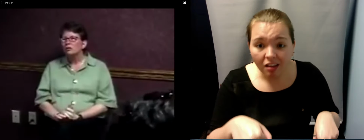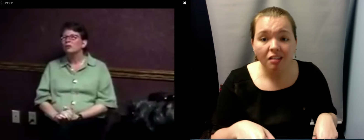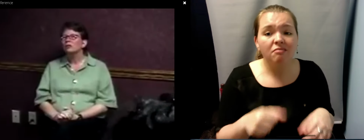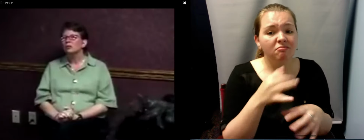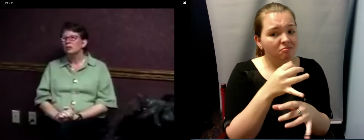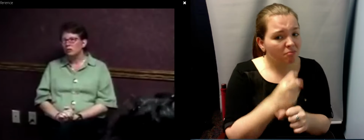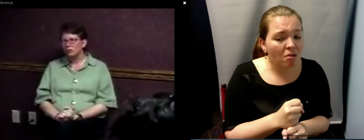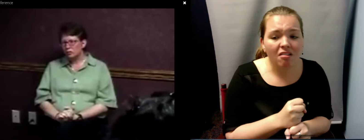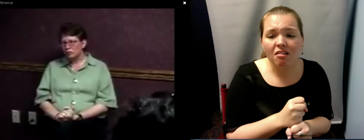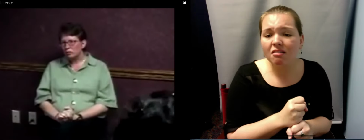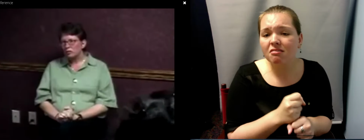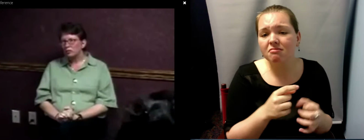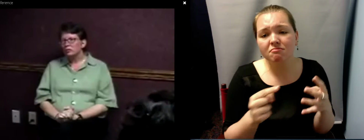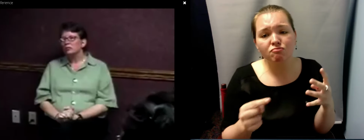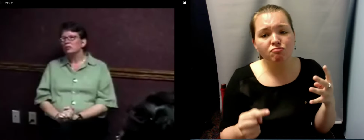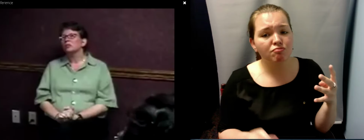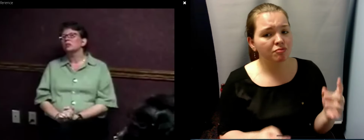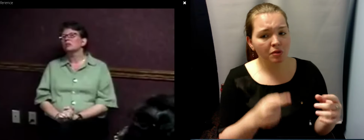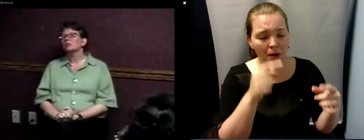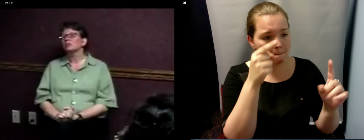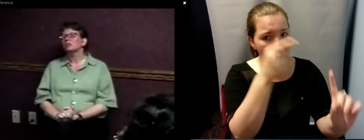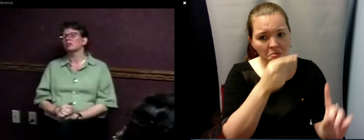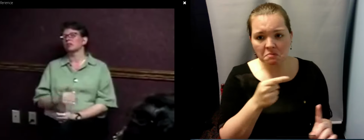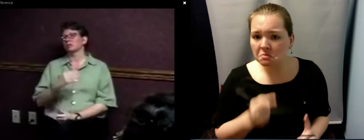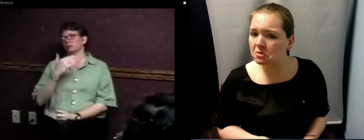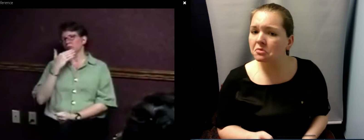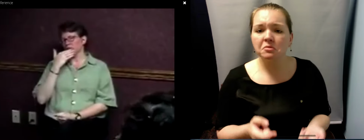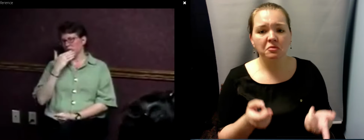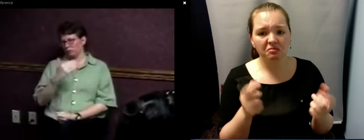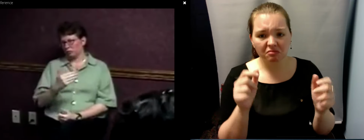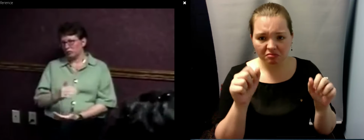Get what are the main points. She's able to do that.